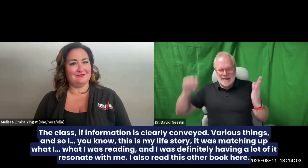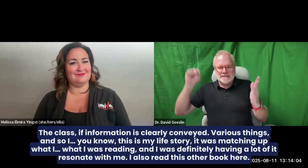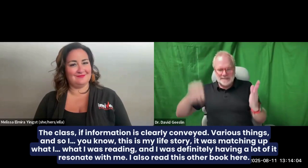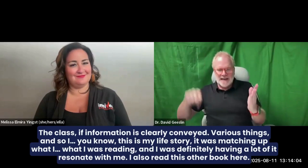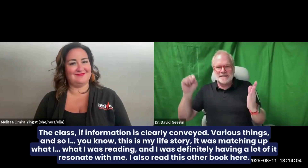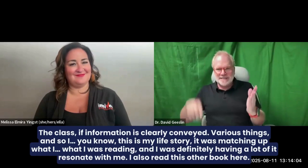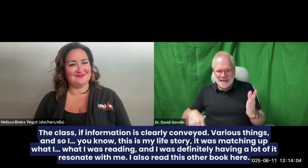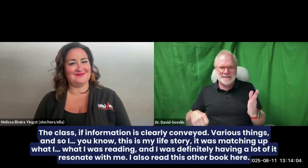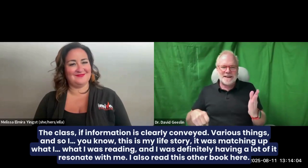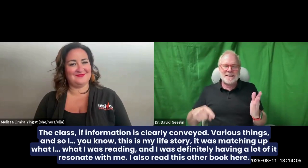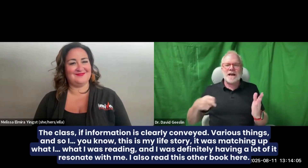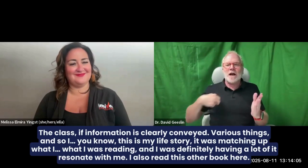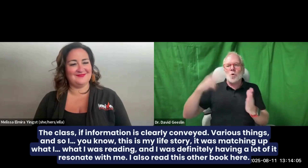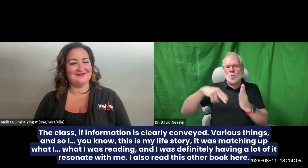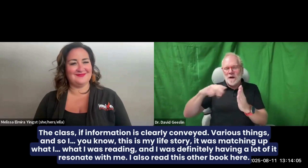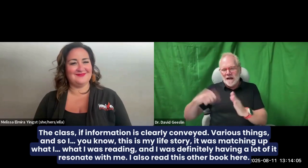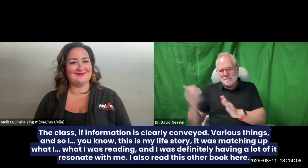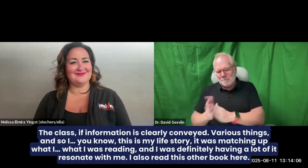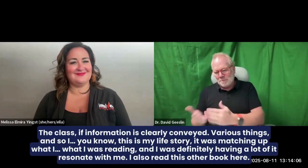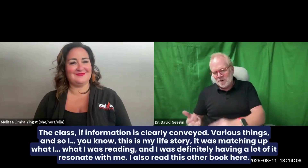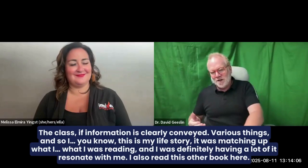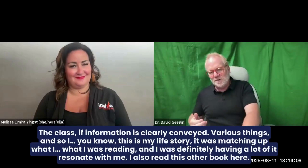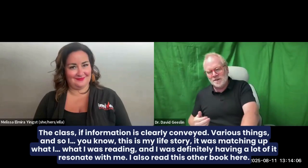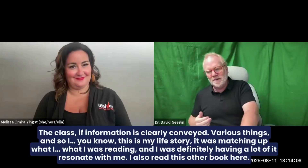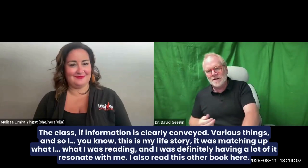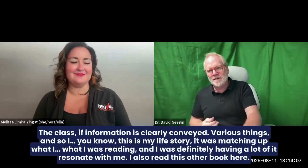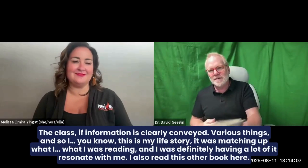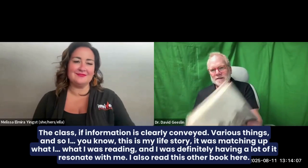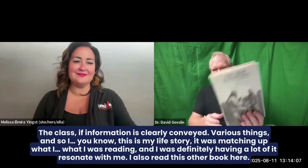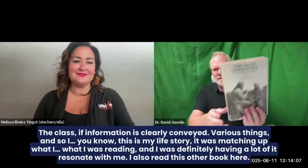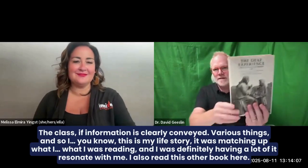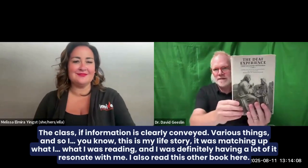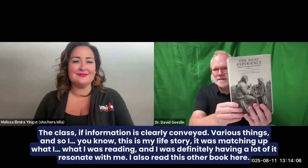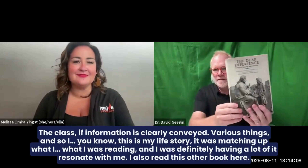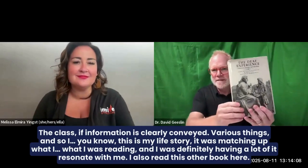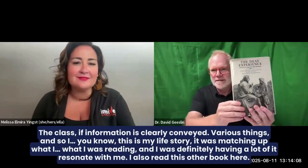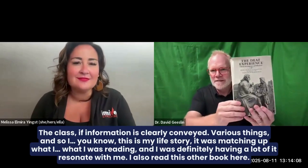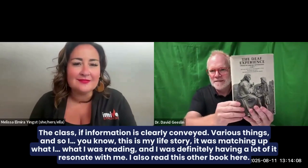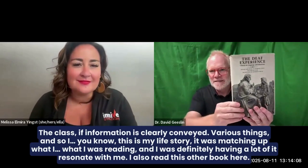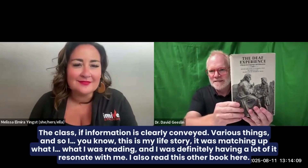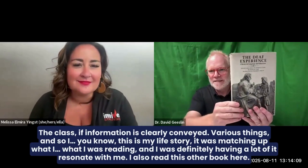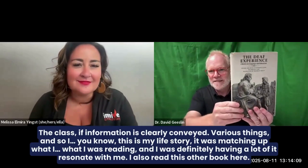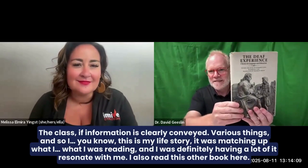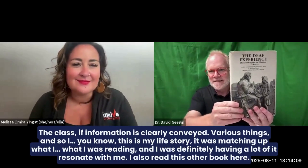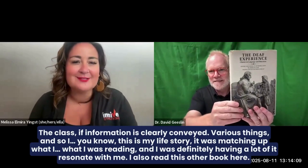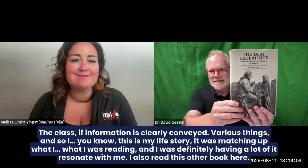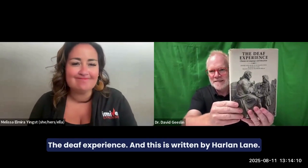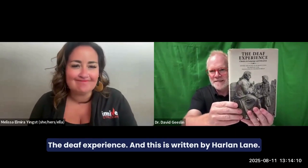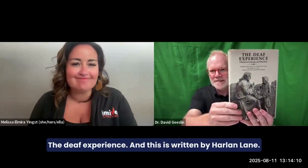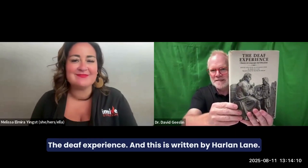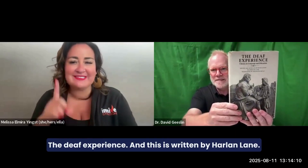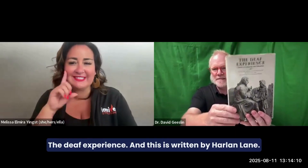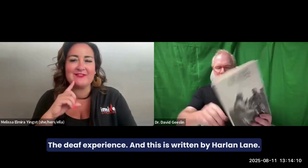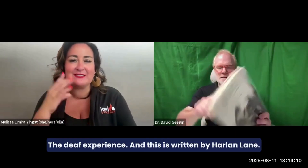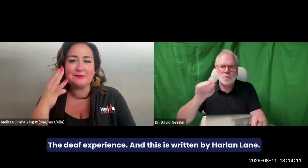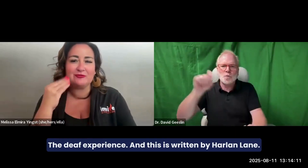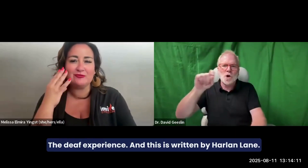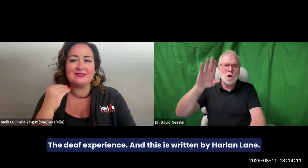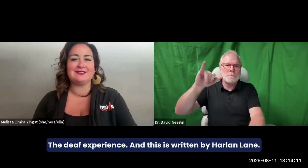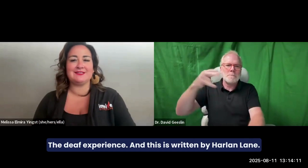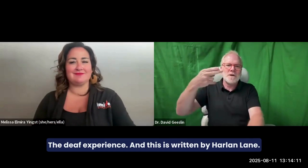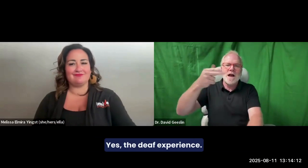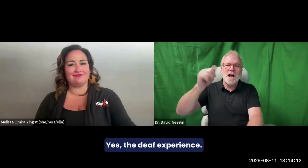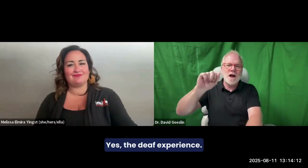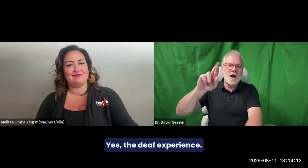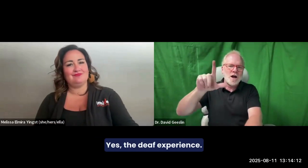up what I was reading, and I was definitely having a lot of it resonate with me. I also read this other book here, The Deaf